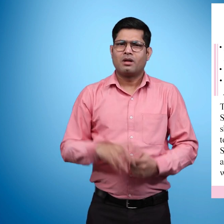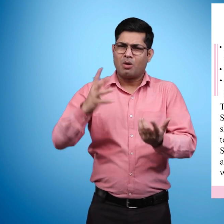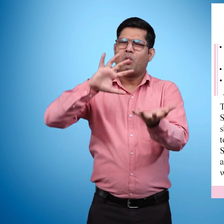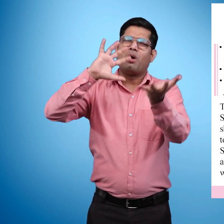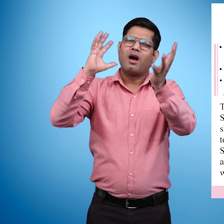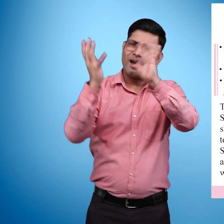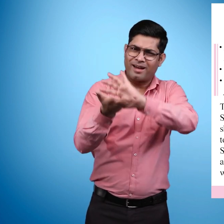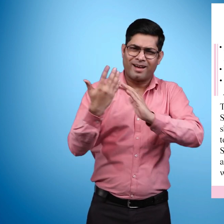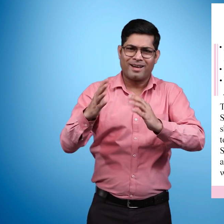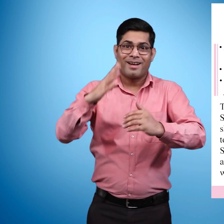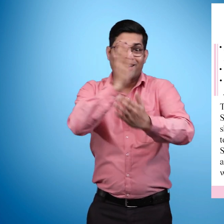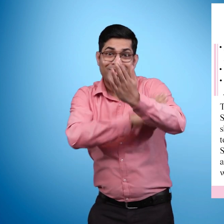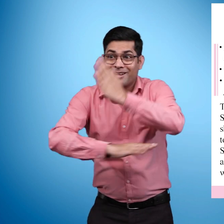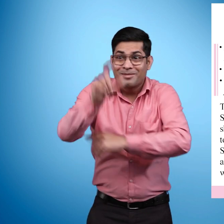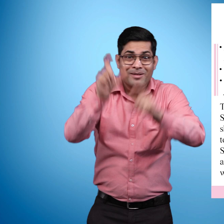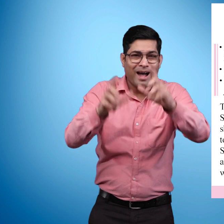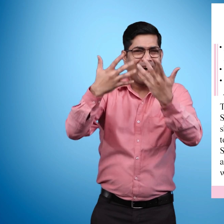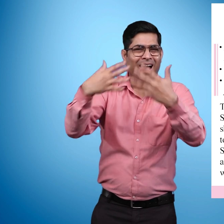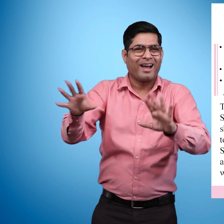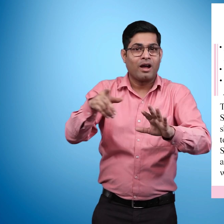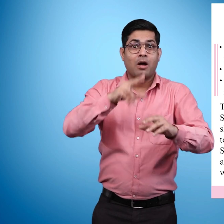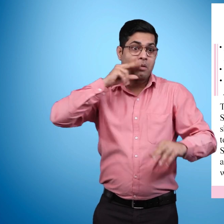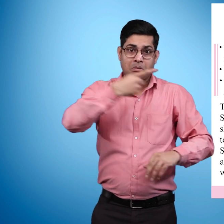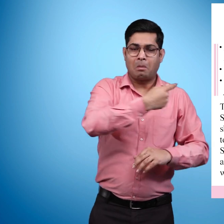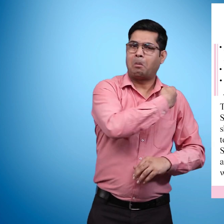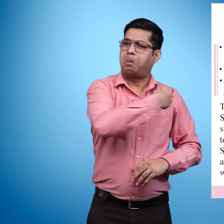and could beat all other wrestlers in the world.